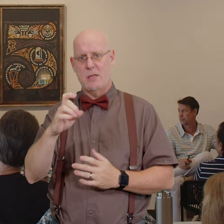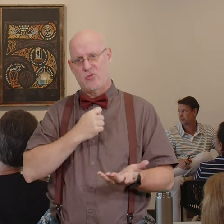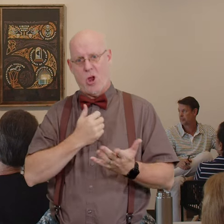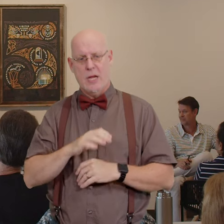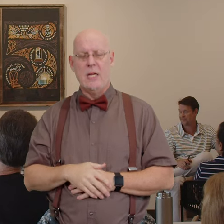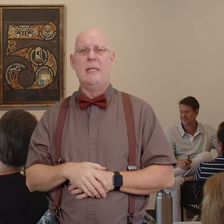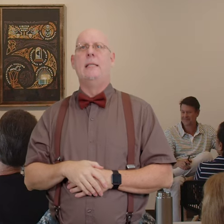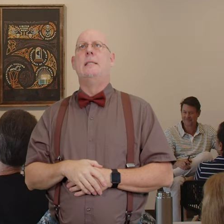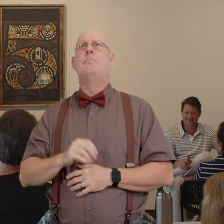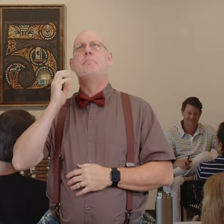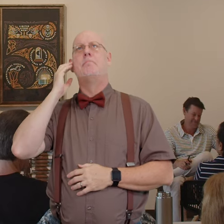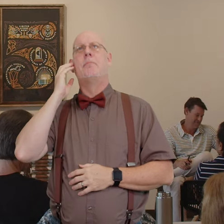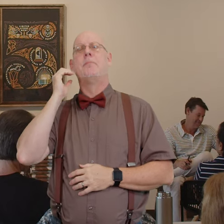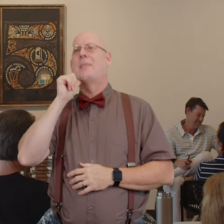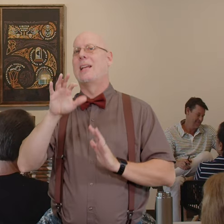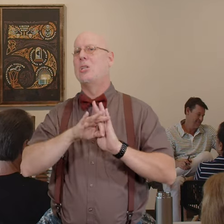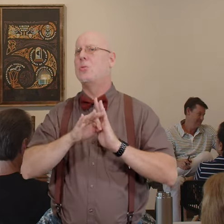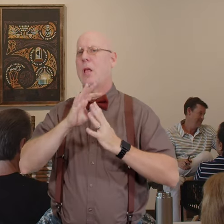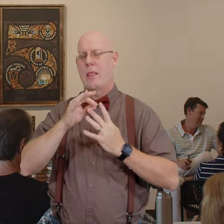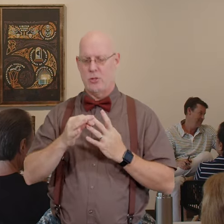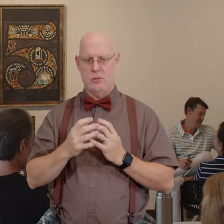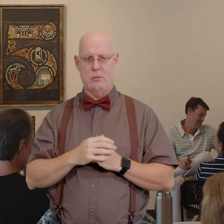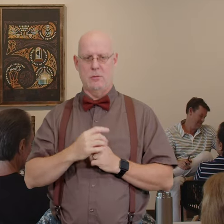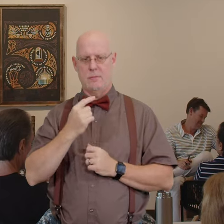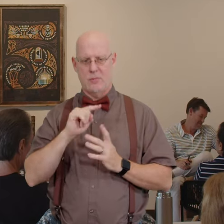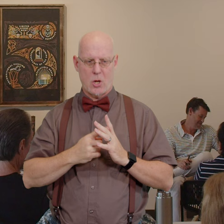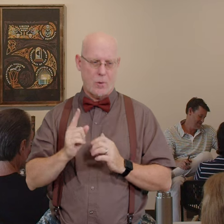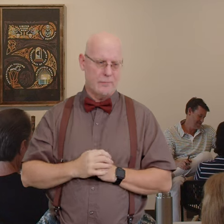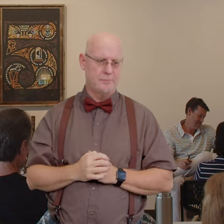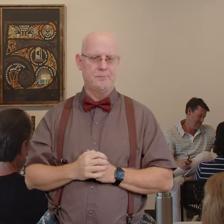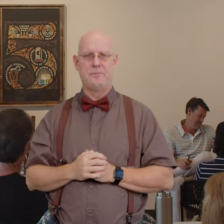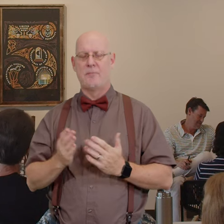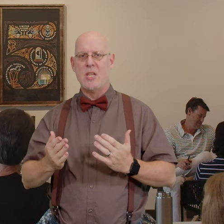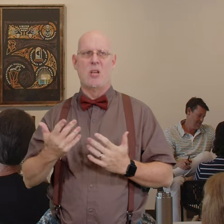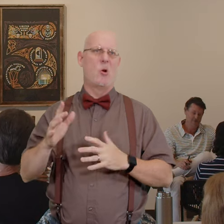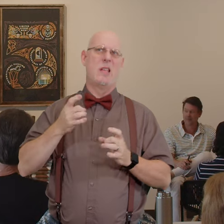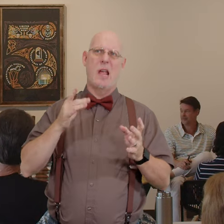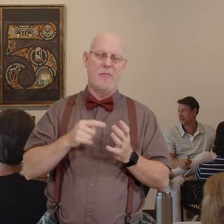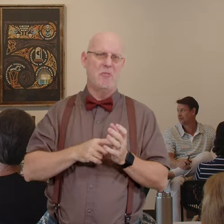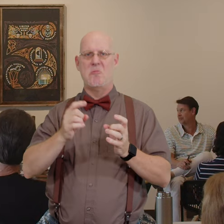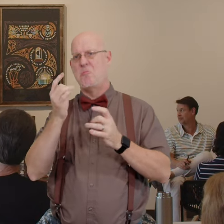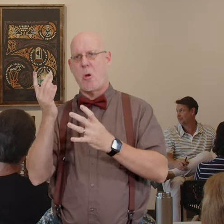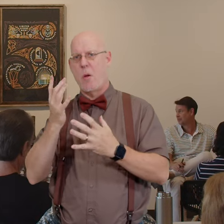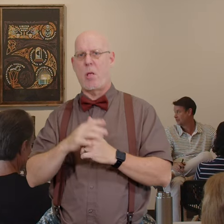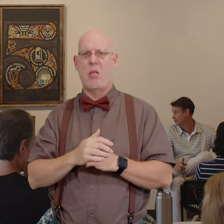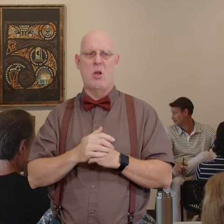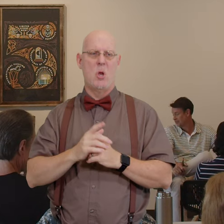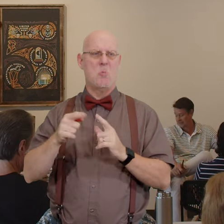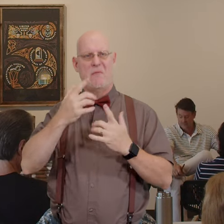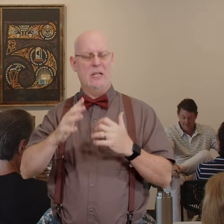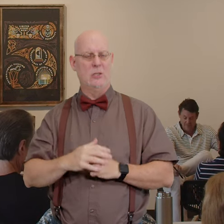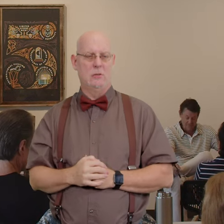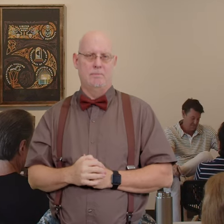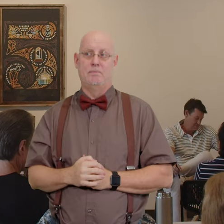okay? So, unconditional election. So, we start where, look, if you're here and you're like, I already hate this, this is terrible, when